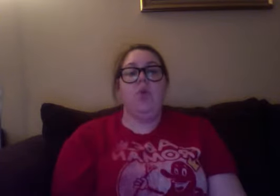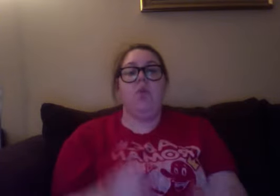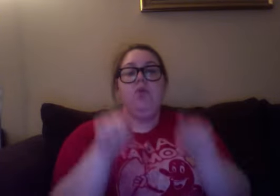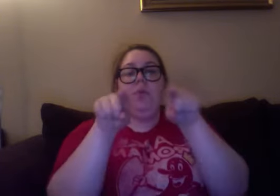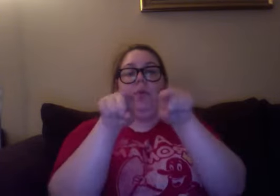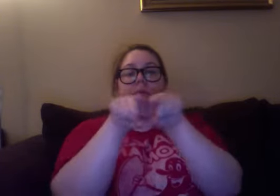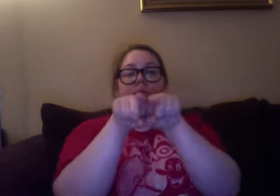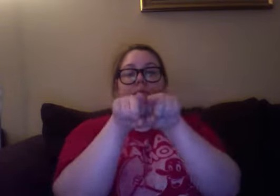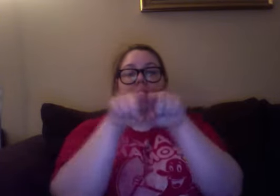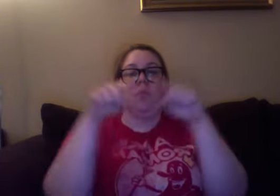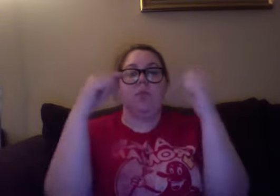Group?